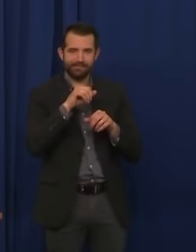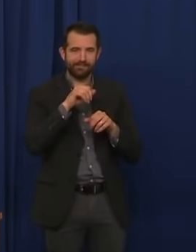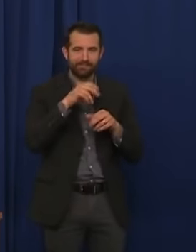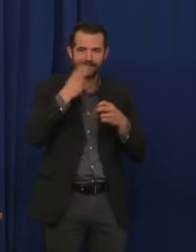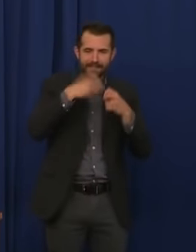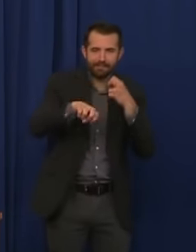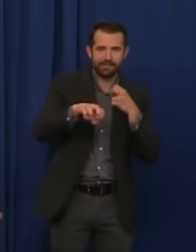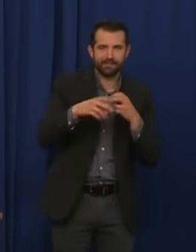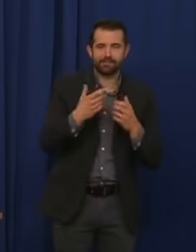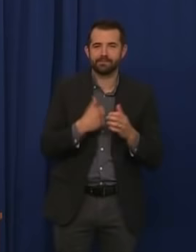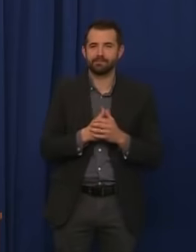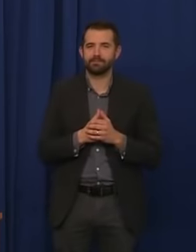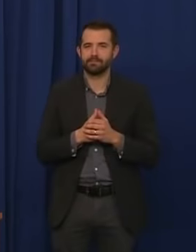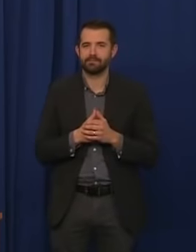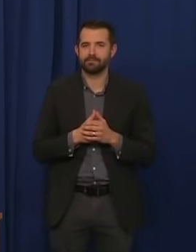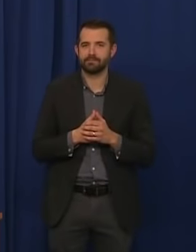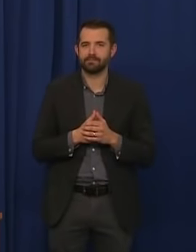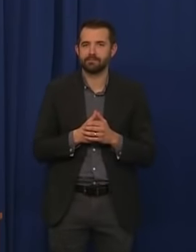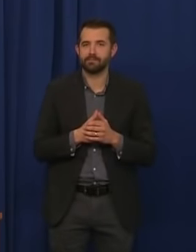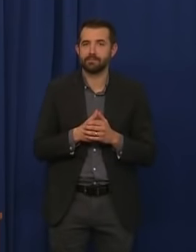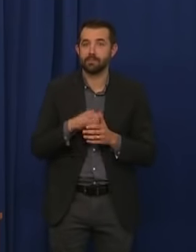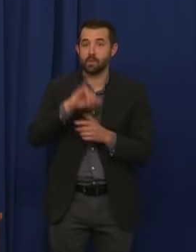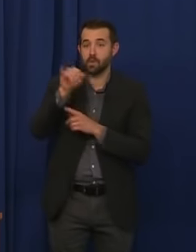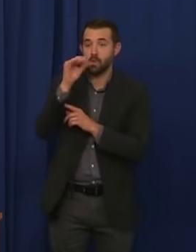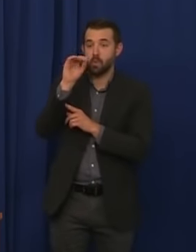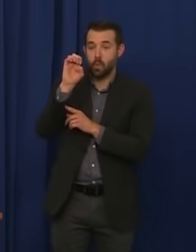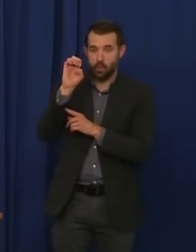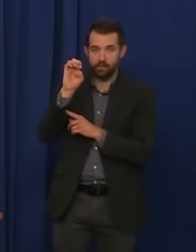turn next to Joe from ABC7. Go ahead, Joe.